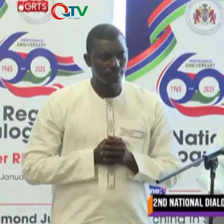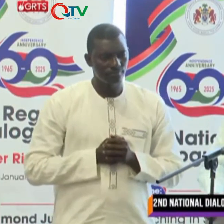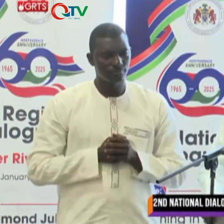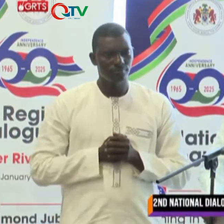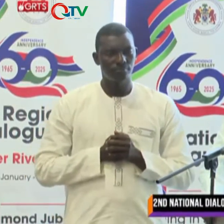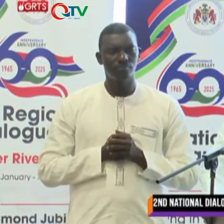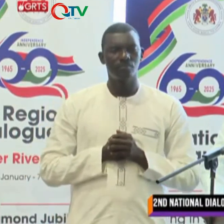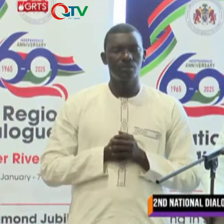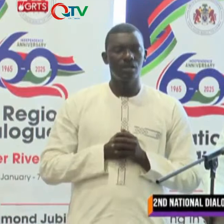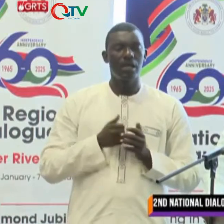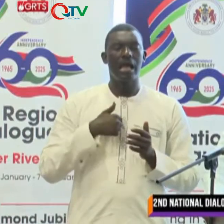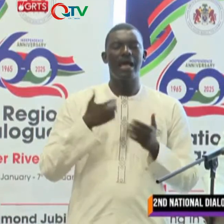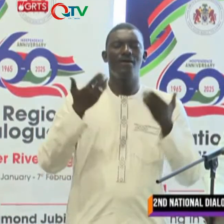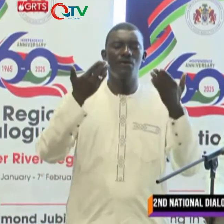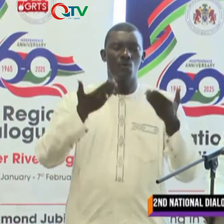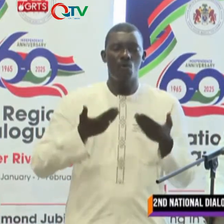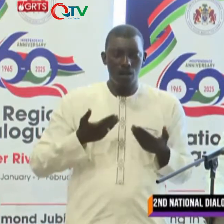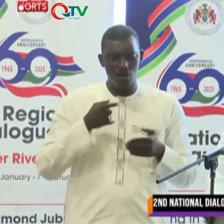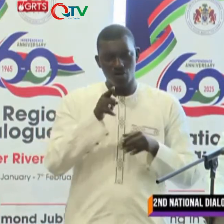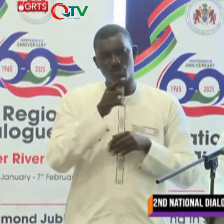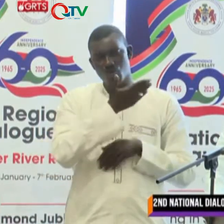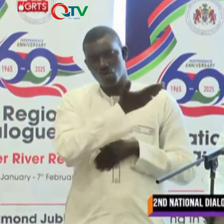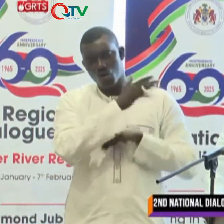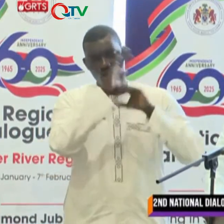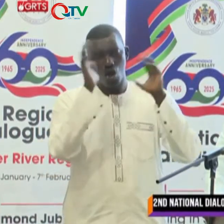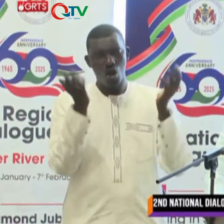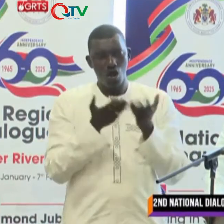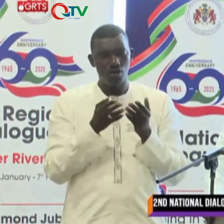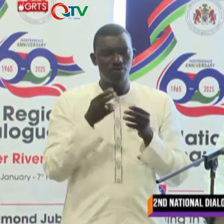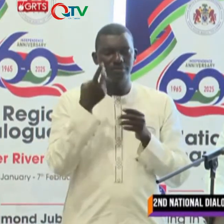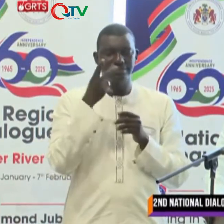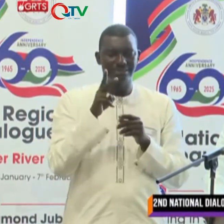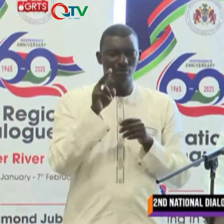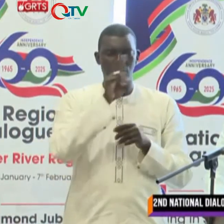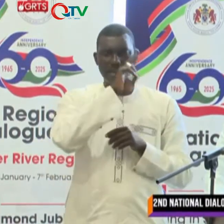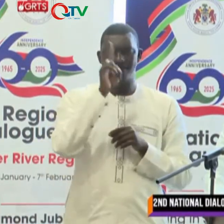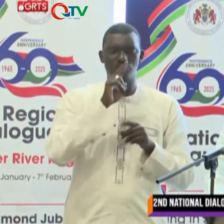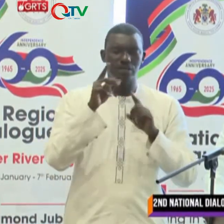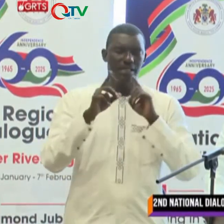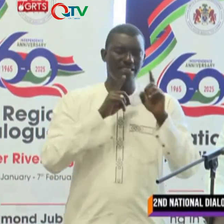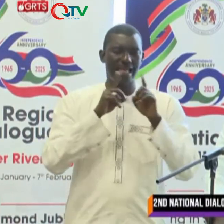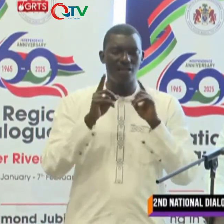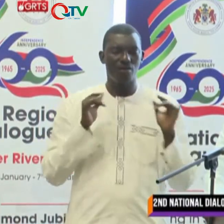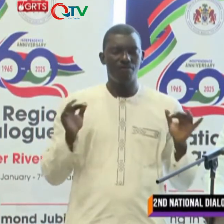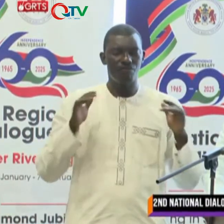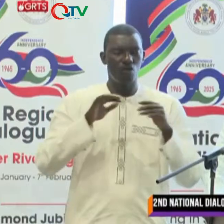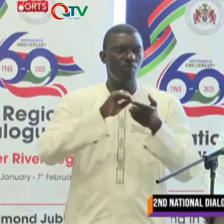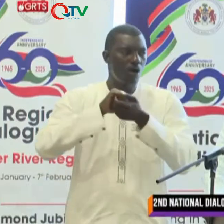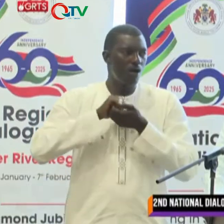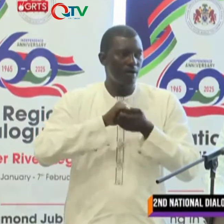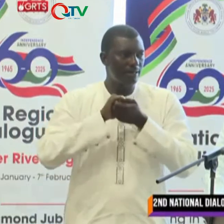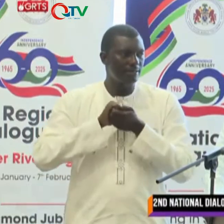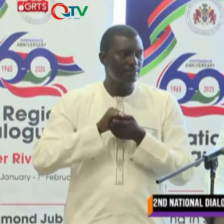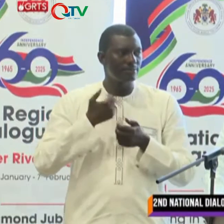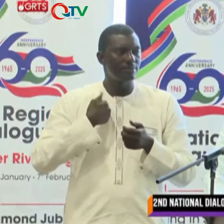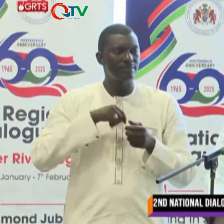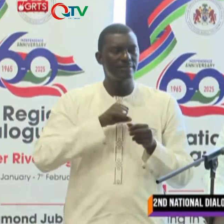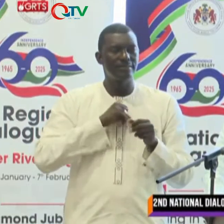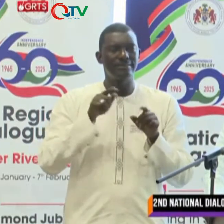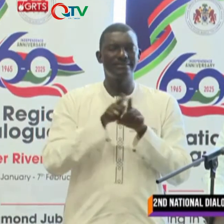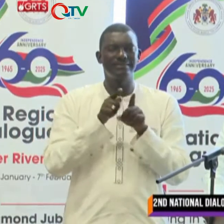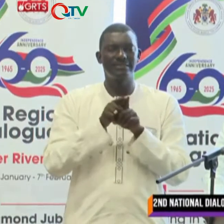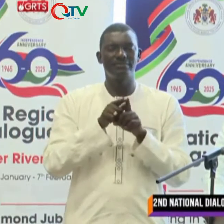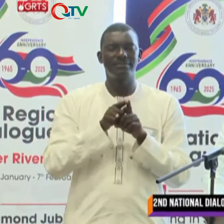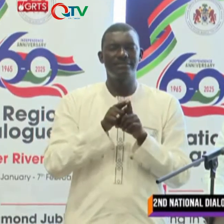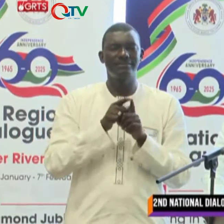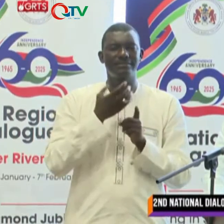I cordially welcome you all to the second National Dialogue Forum, organized as part of the Diamond Jubilee